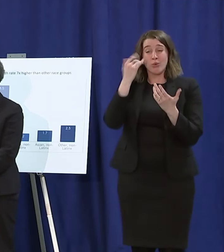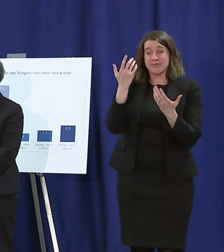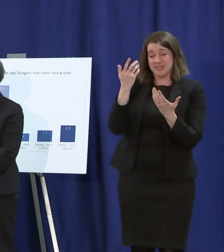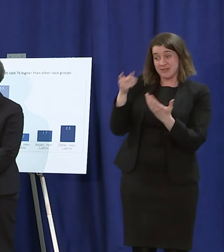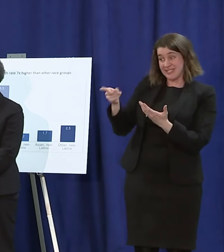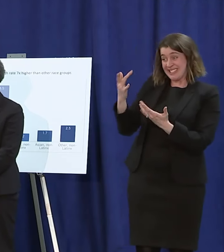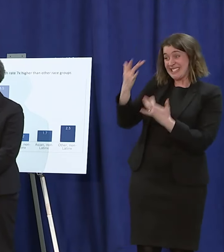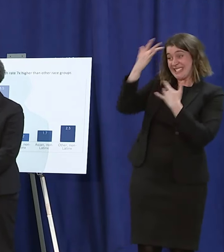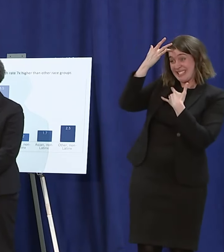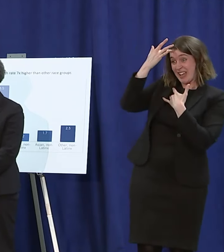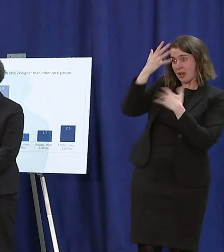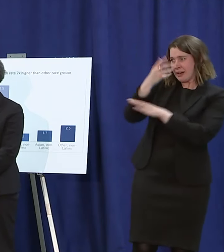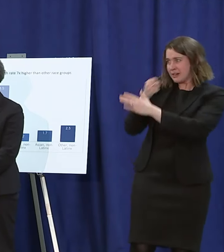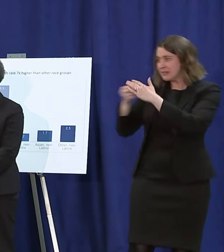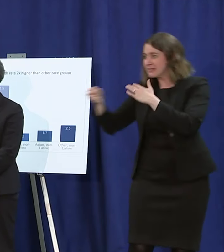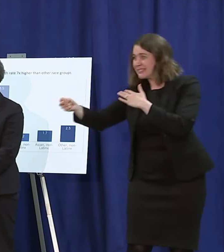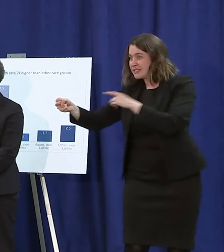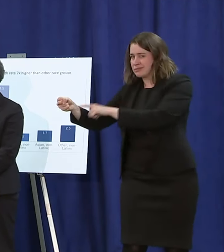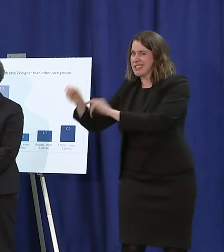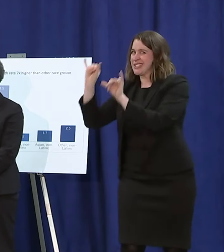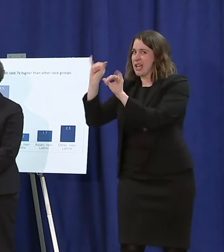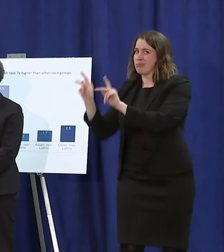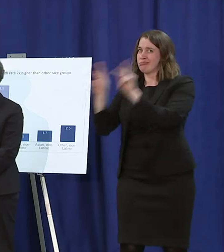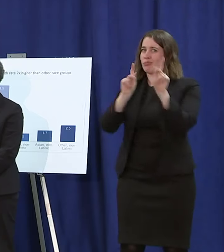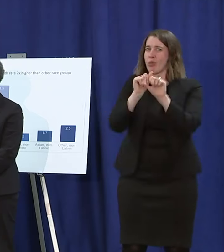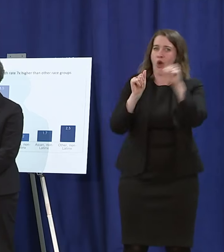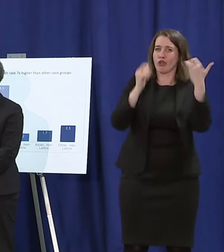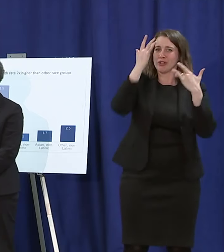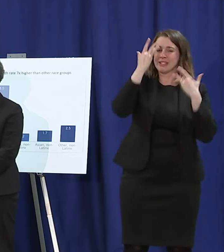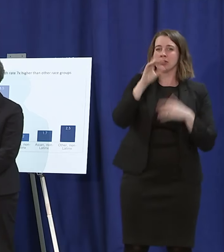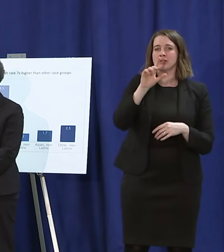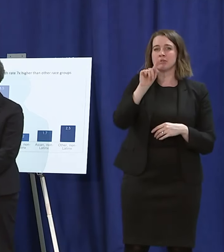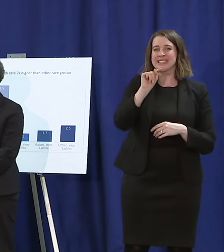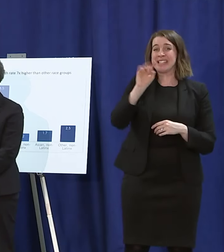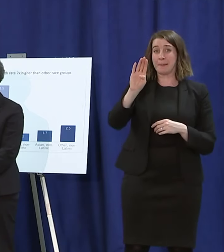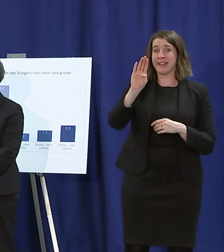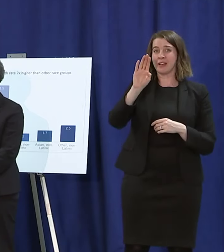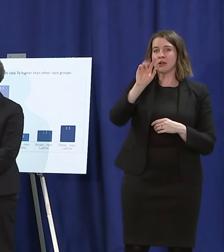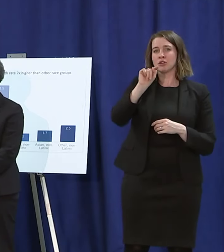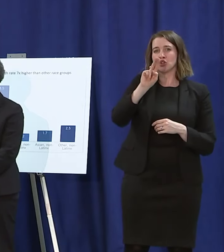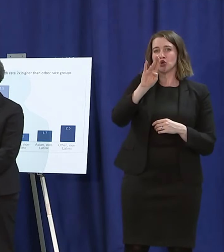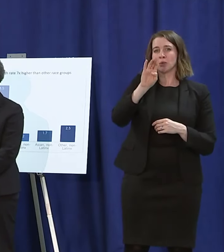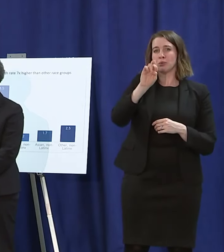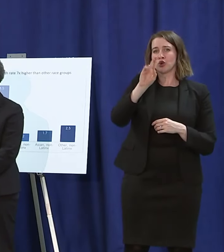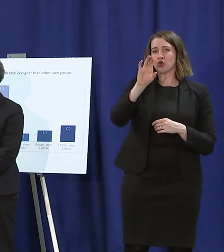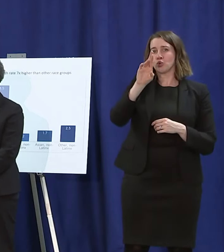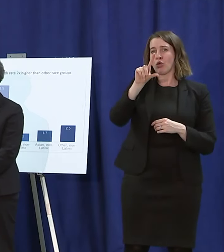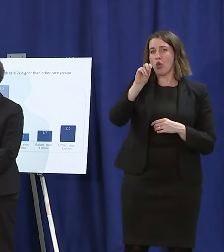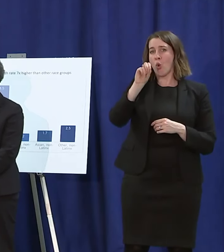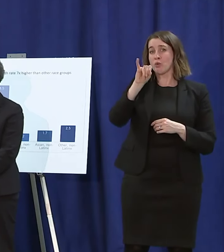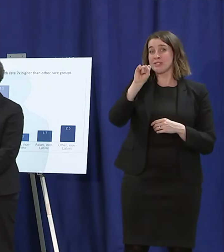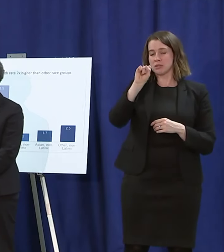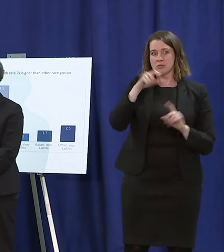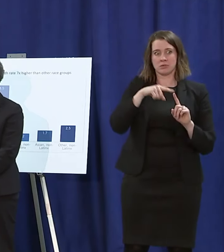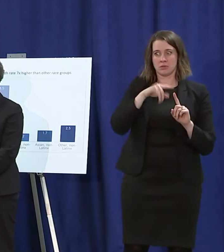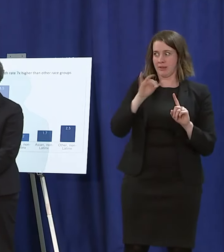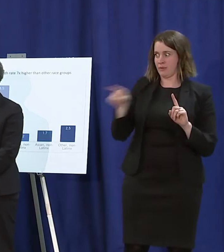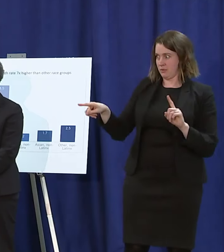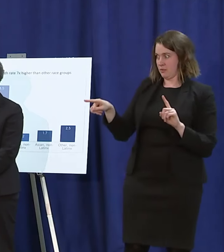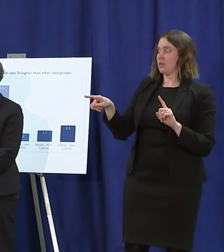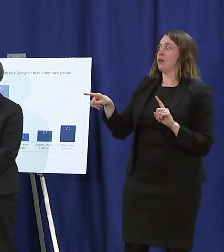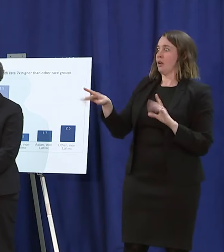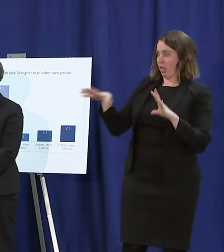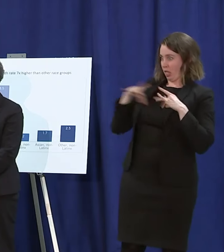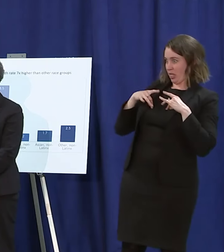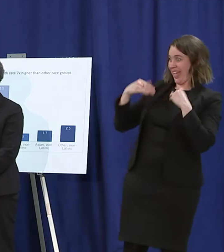that with tuberculosis, and Dr. Awadi can talk to that. When we're in the hospital and we have people with tuberculosis, when they are smear positive or even when they're